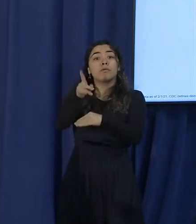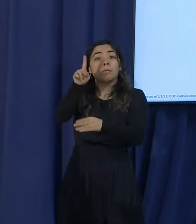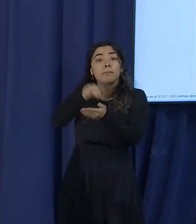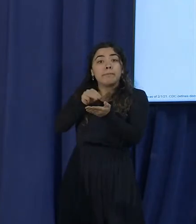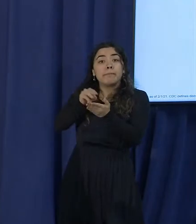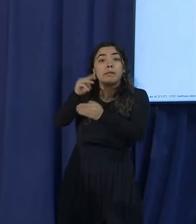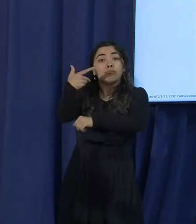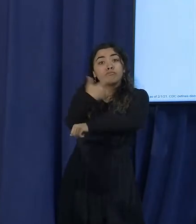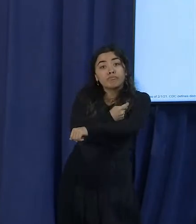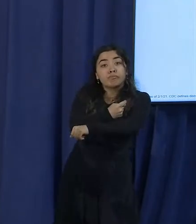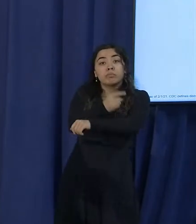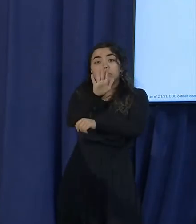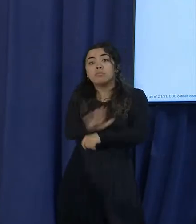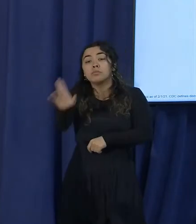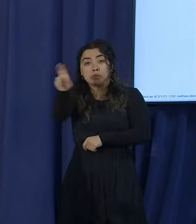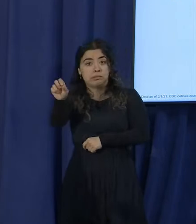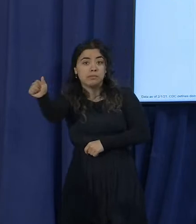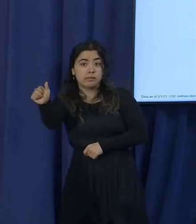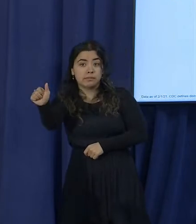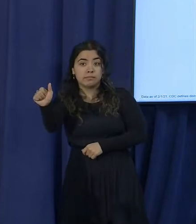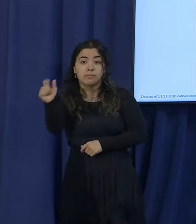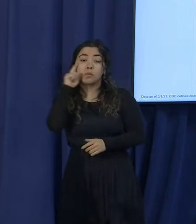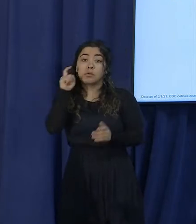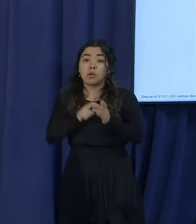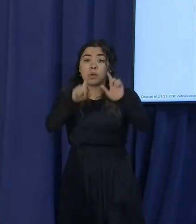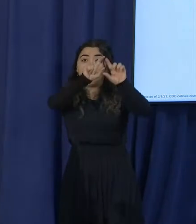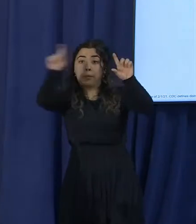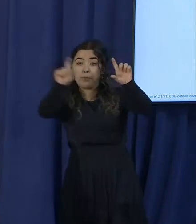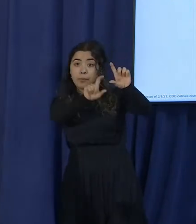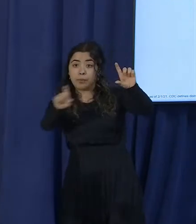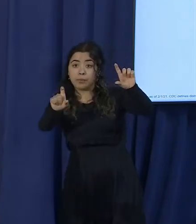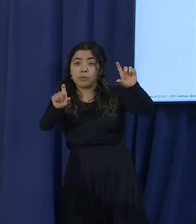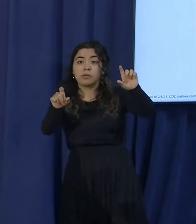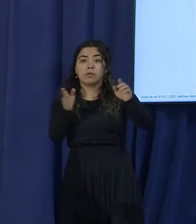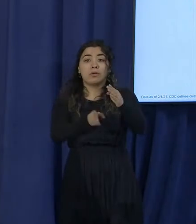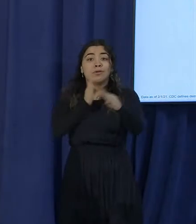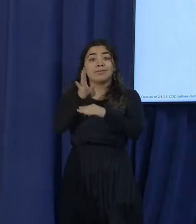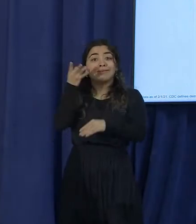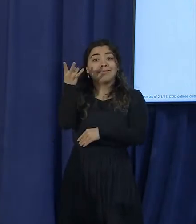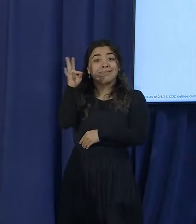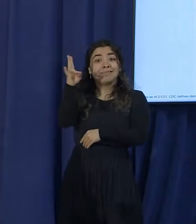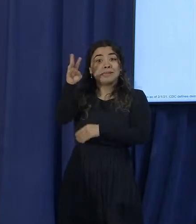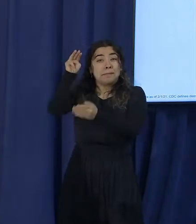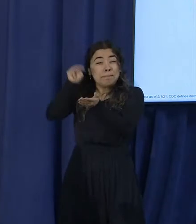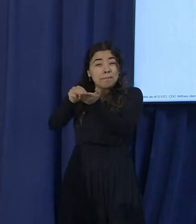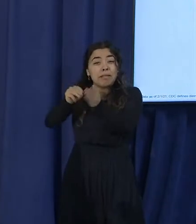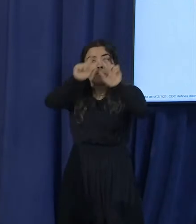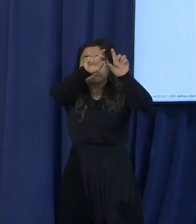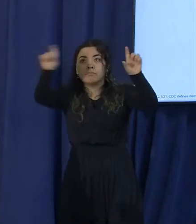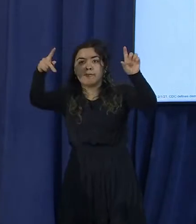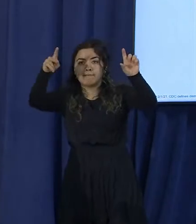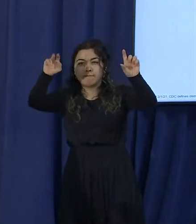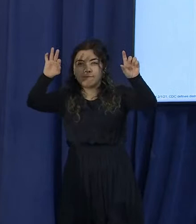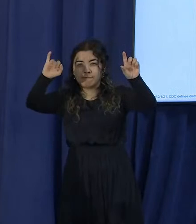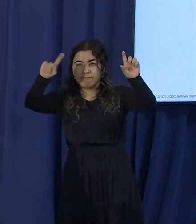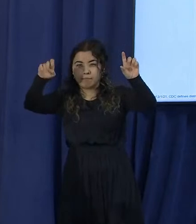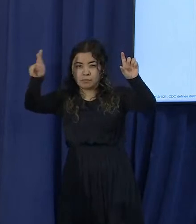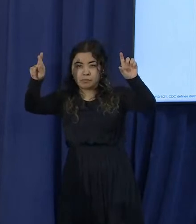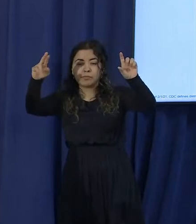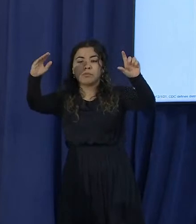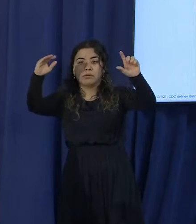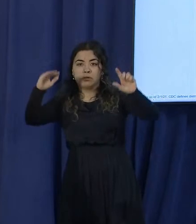now across the U.S. You can see there's been more than 17 million of the Pfizer vaccine, nearly 15 million of the Moderna vaccine.